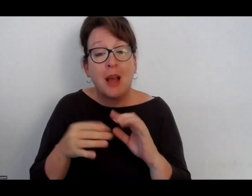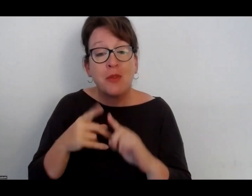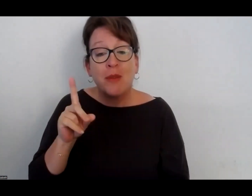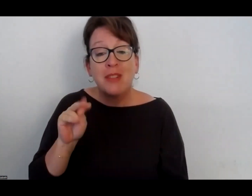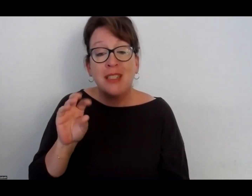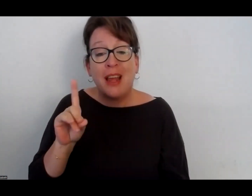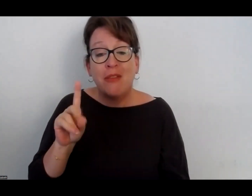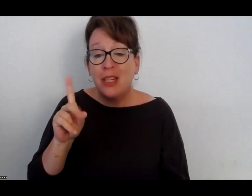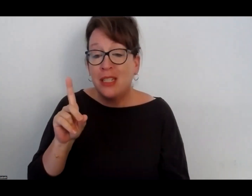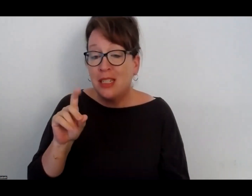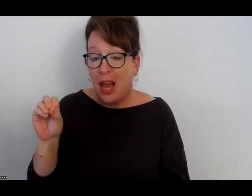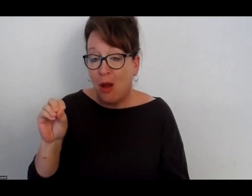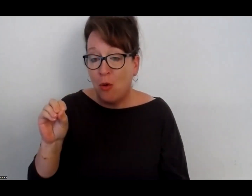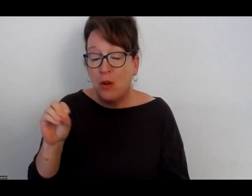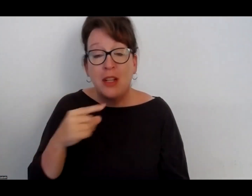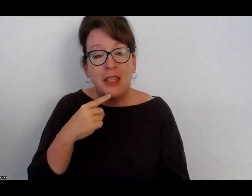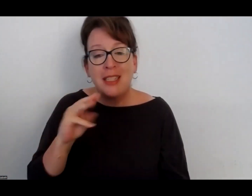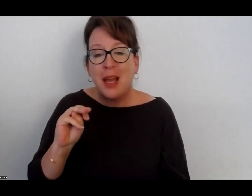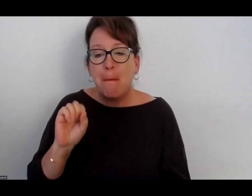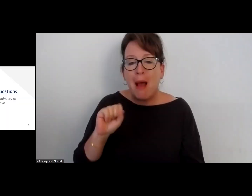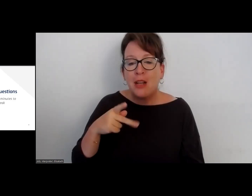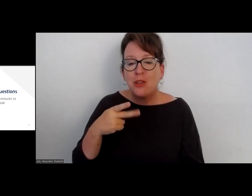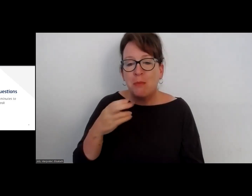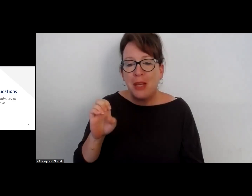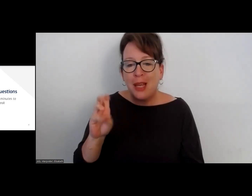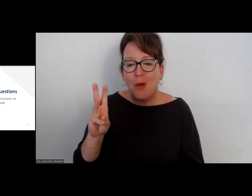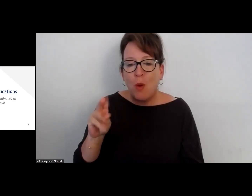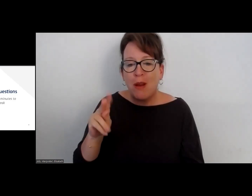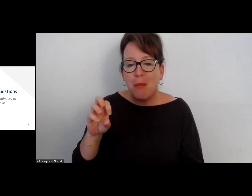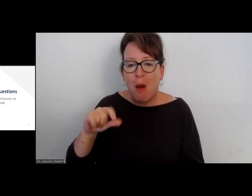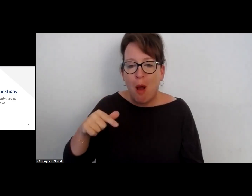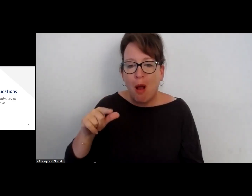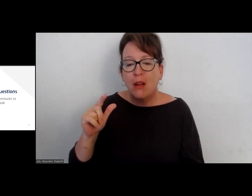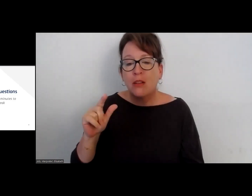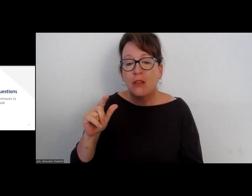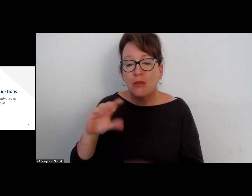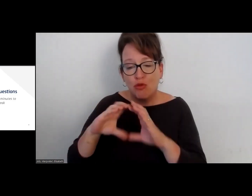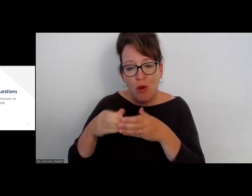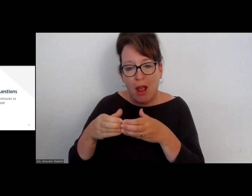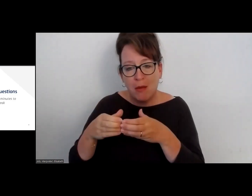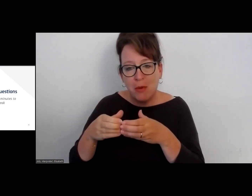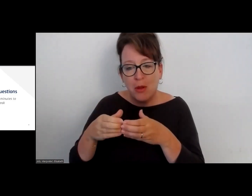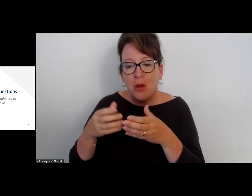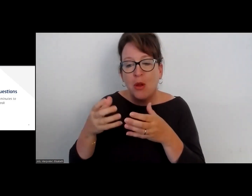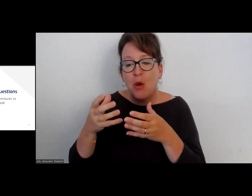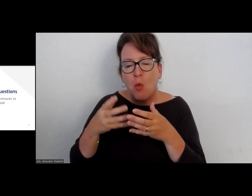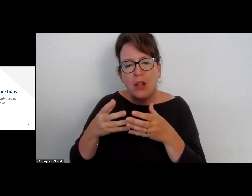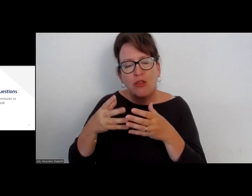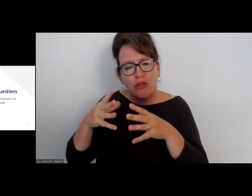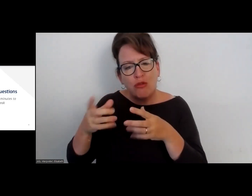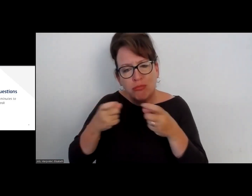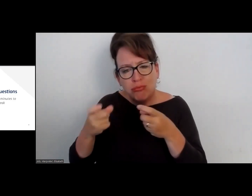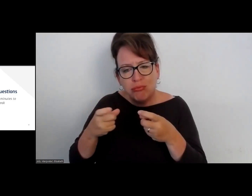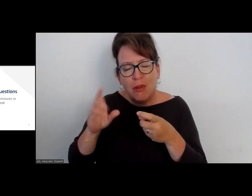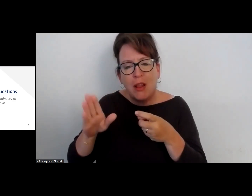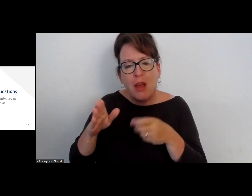said, the Mashpee Winnipeg tribe is seeking to manage red herring that breed in local rivers within the town boundaries, but